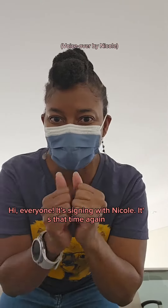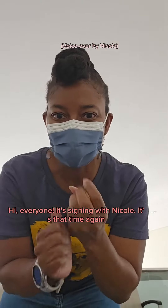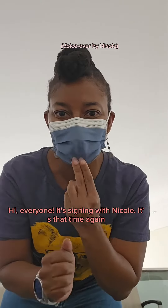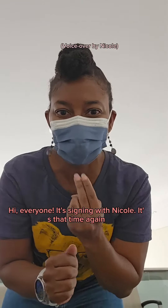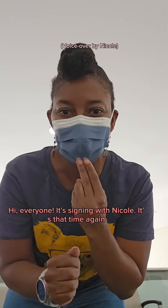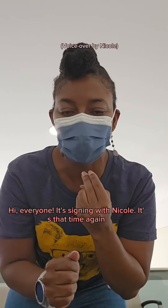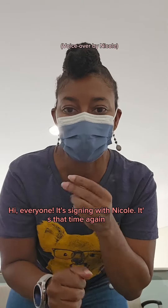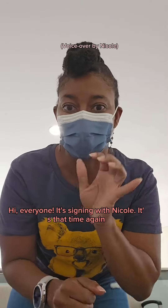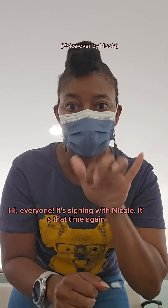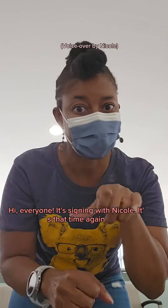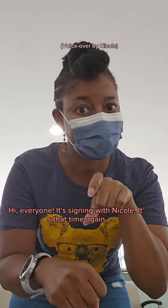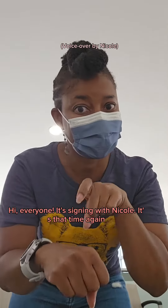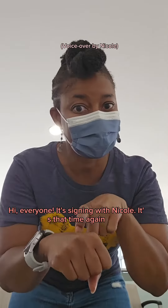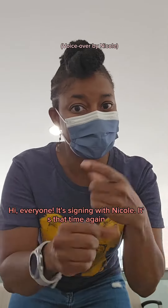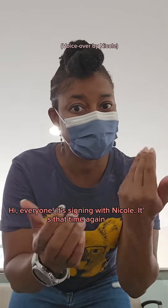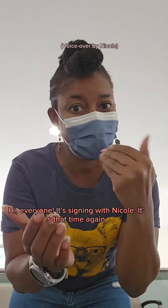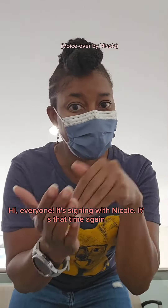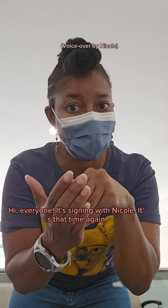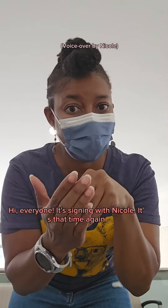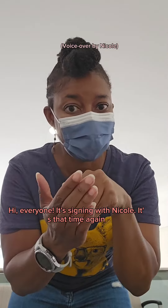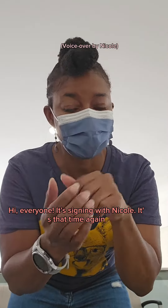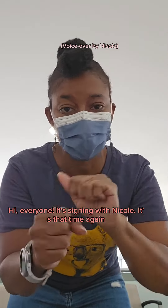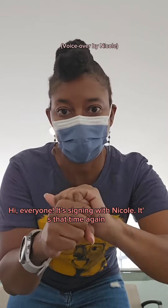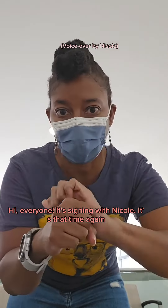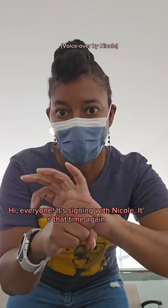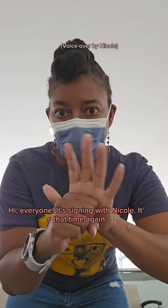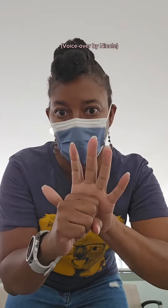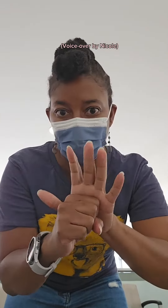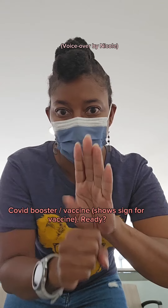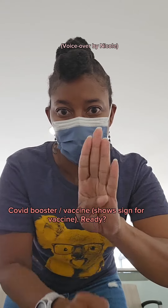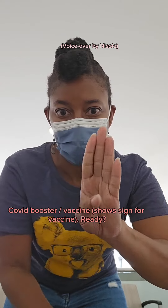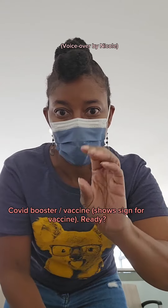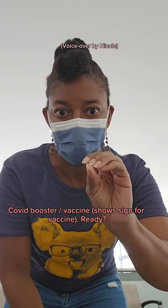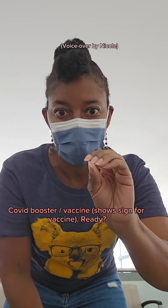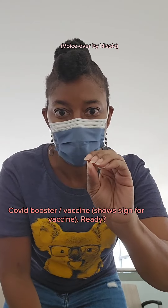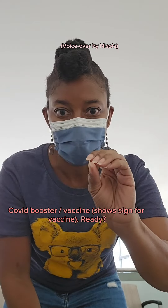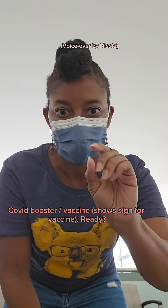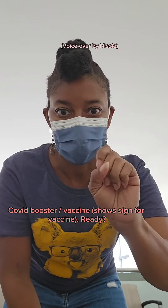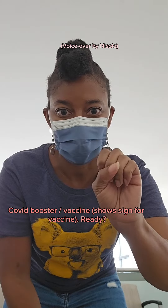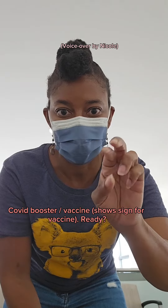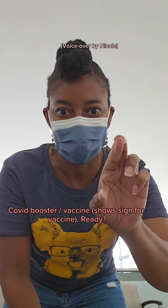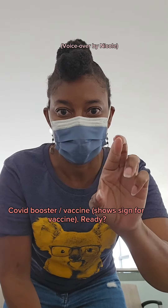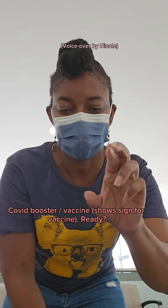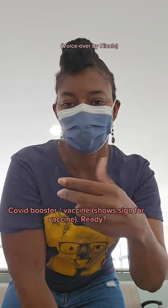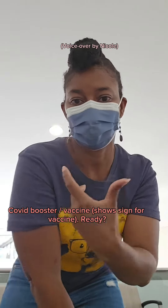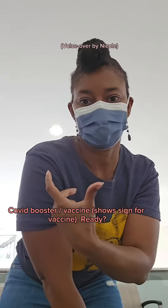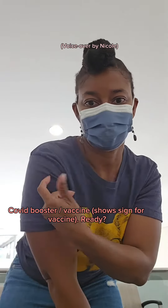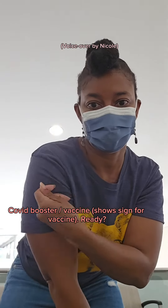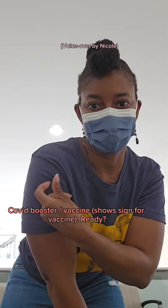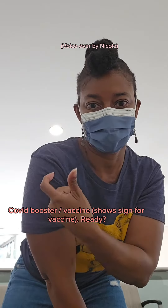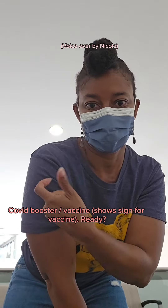Hi everyone, signing with Nicole. It's that time again. COVID booster